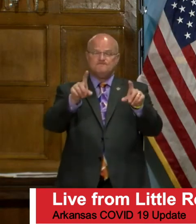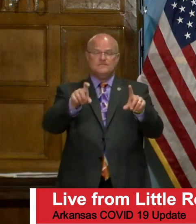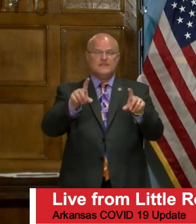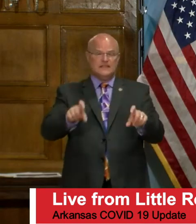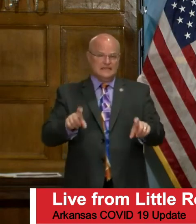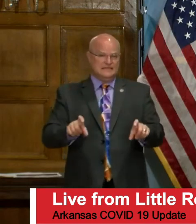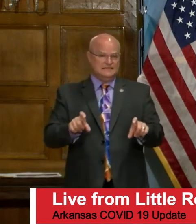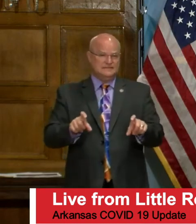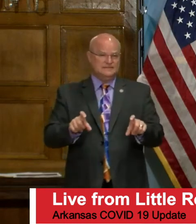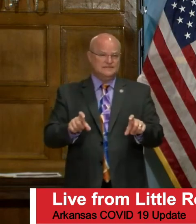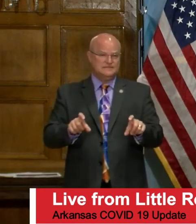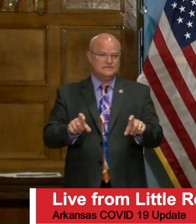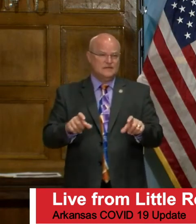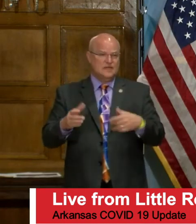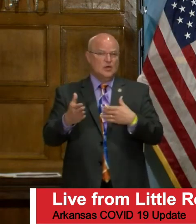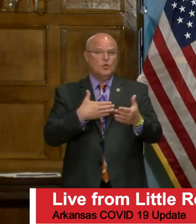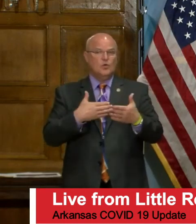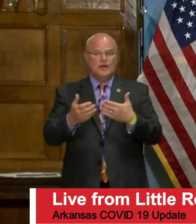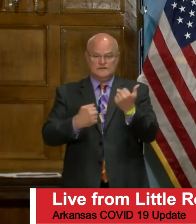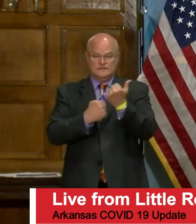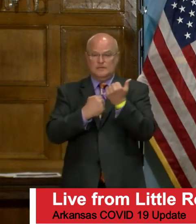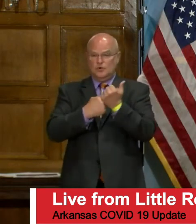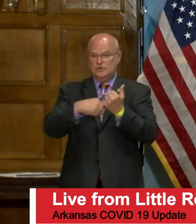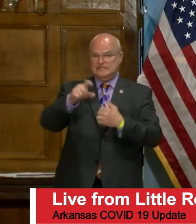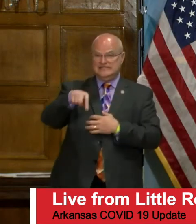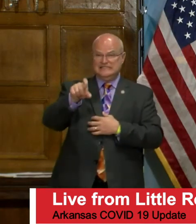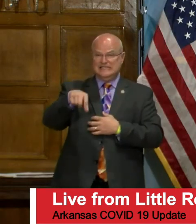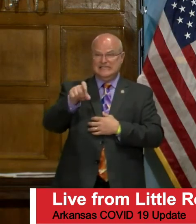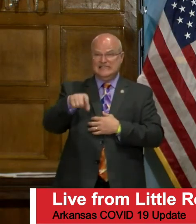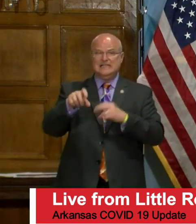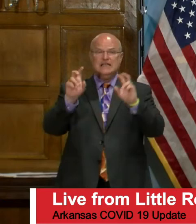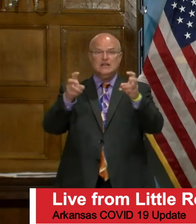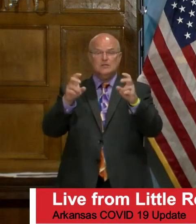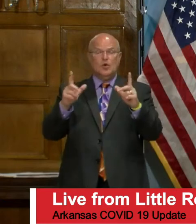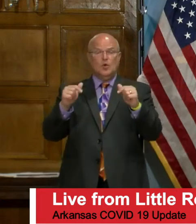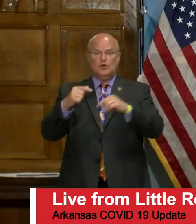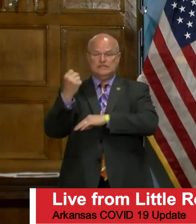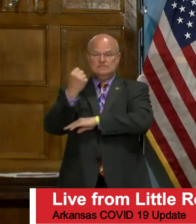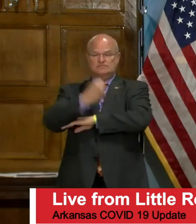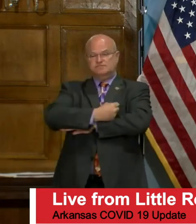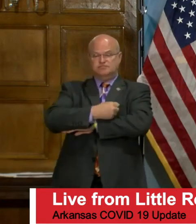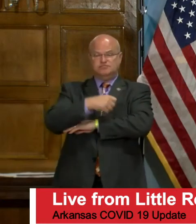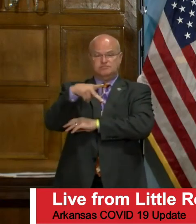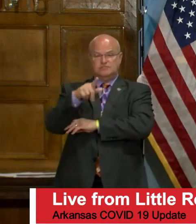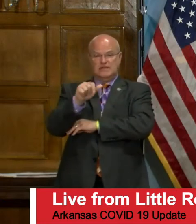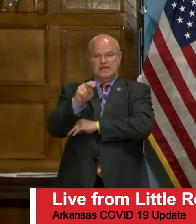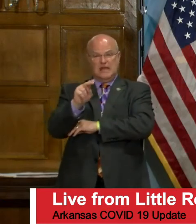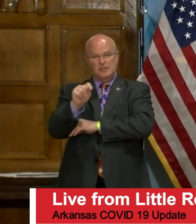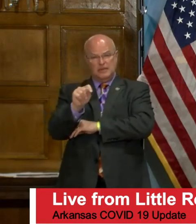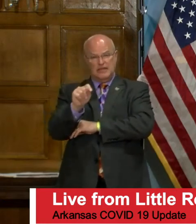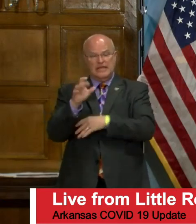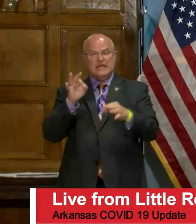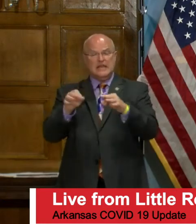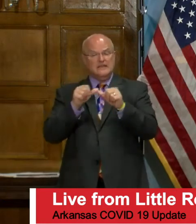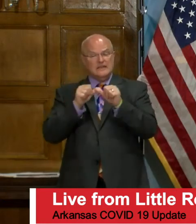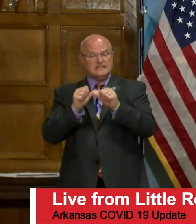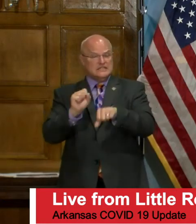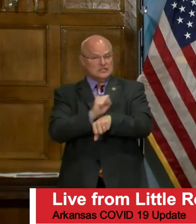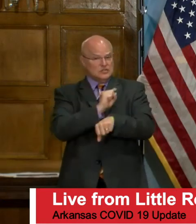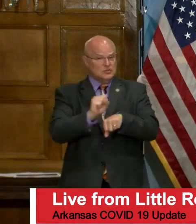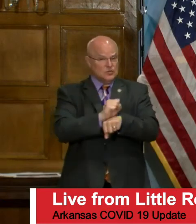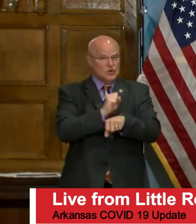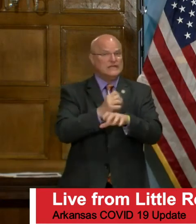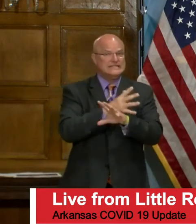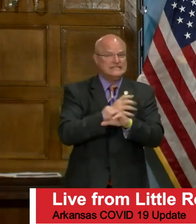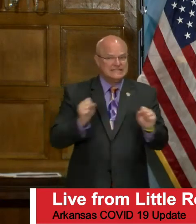testing and whatever support is needed. In terms of when to shut down a plant, if they can continue